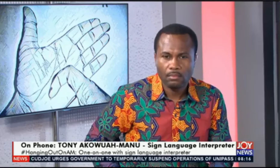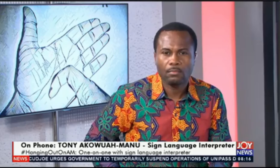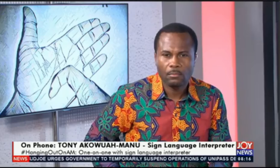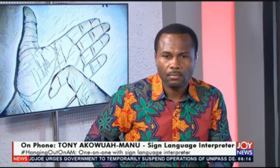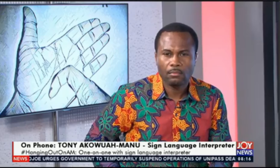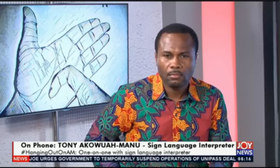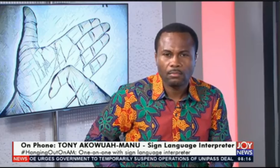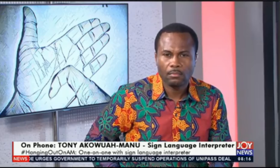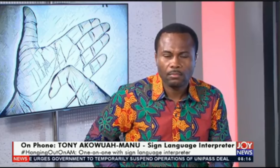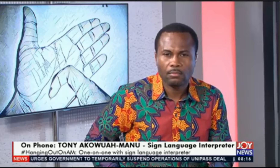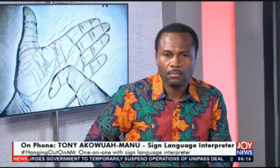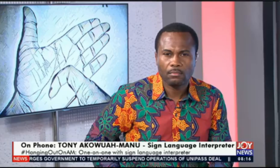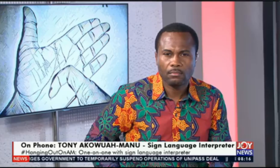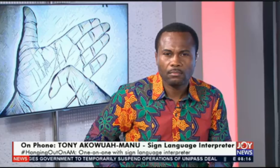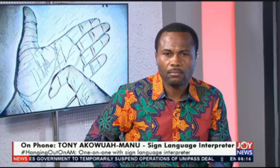deaf.